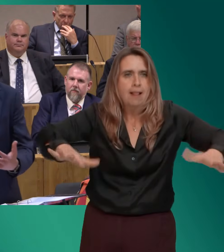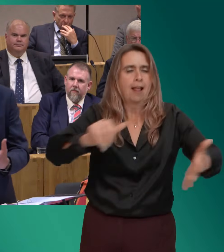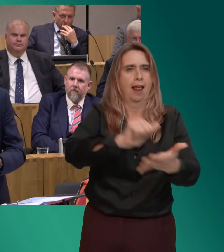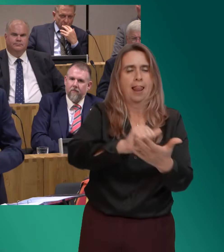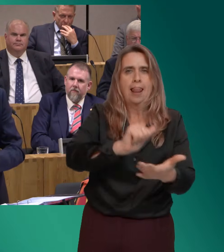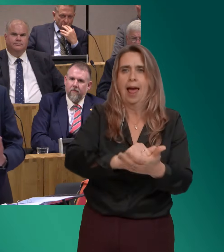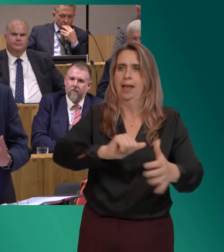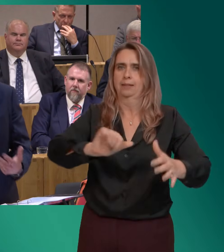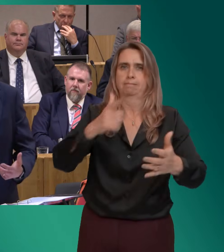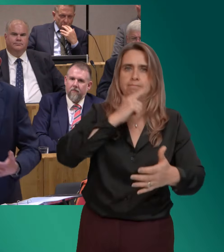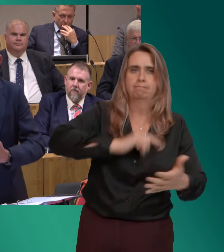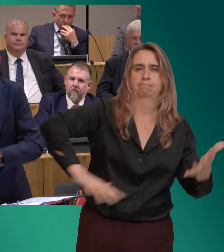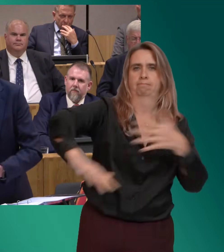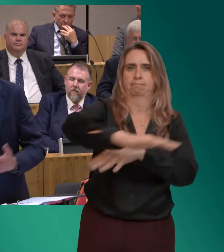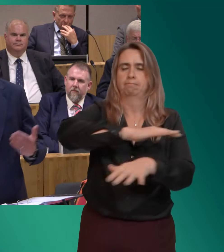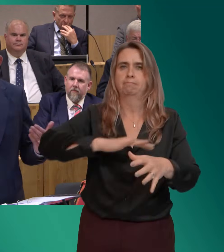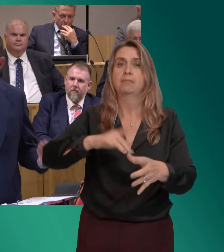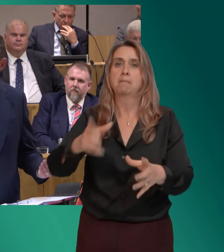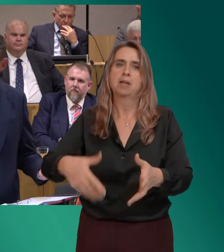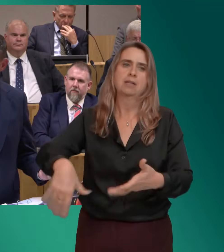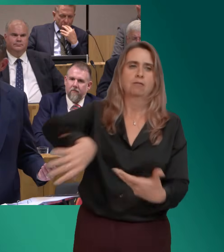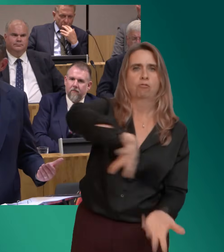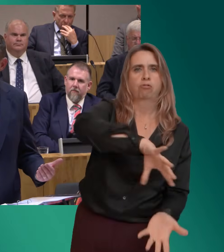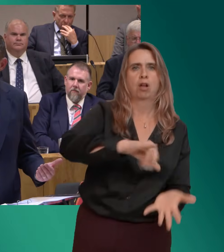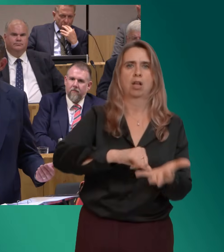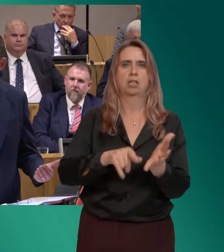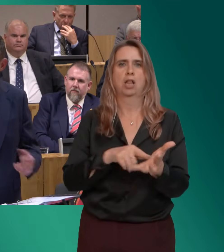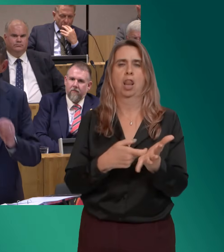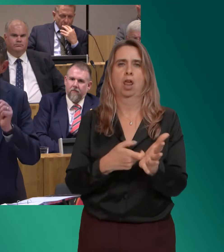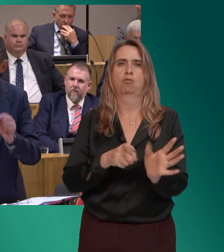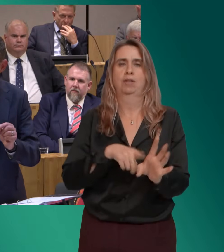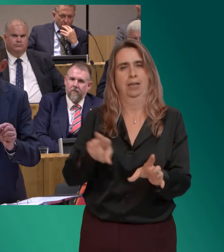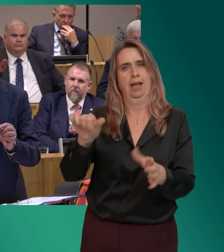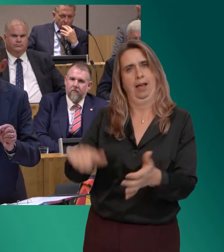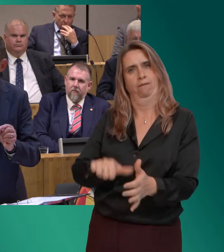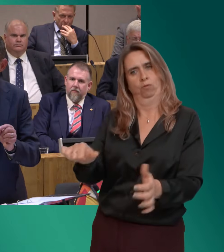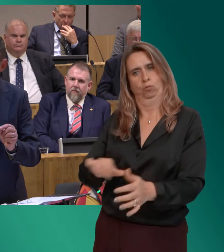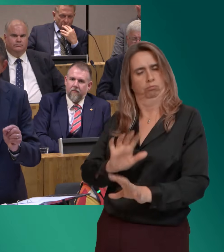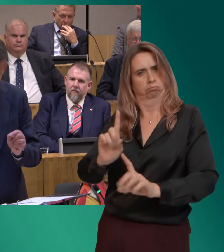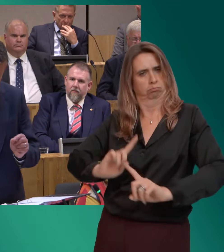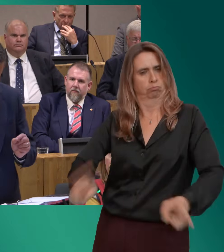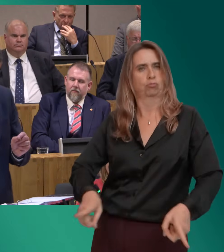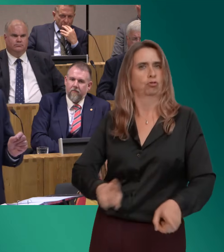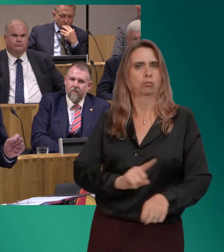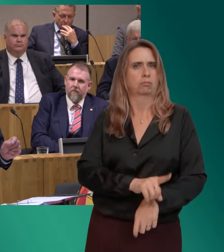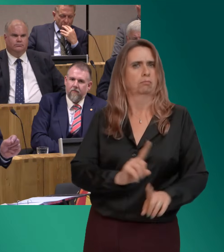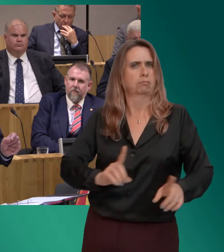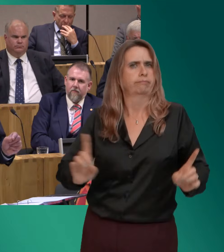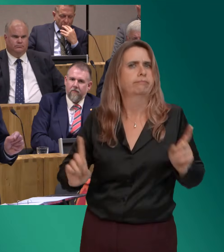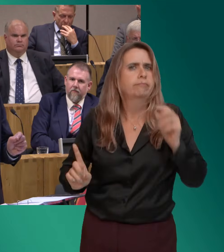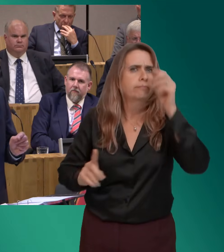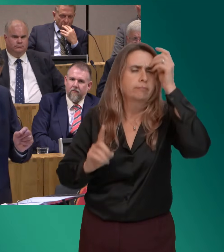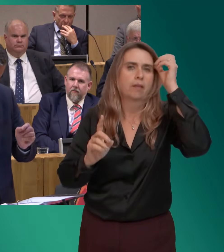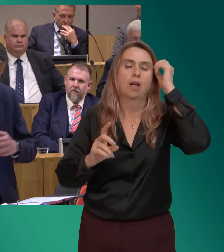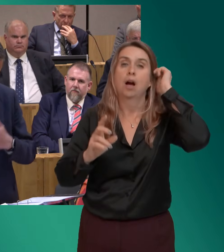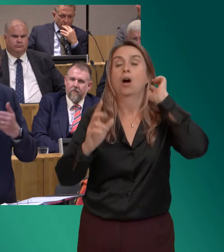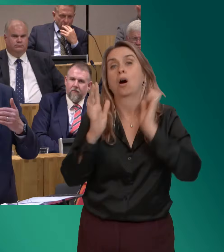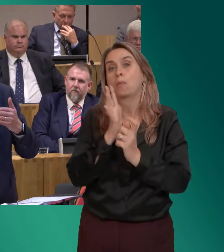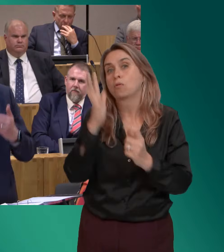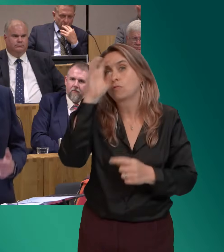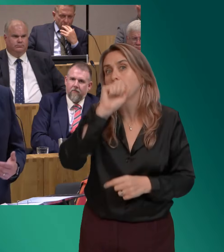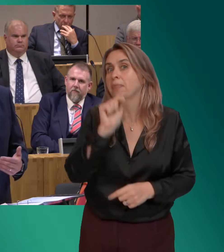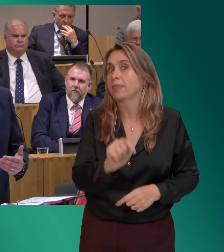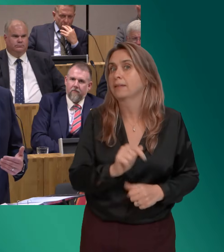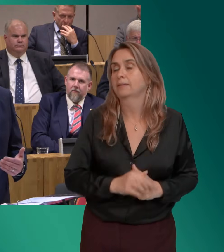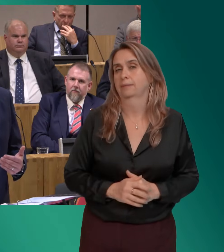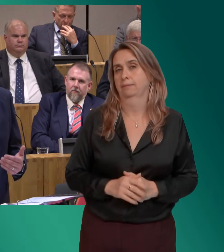to spread slurry in a way that doesn't pose a threat to rivers. I think that's a very important thing to remember. And on